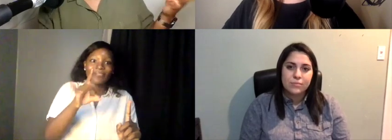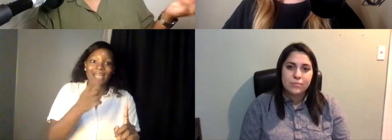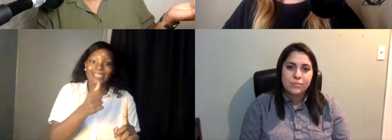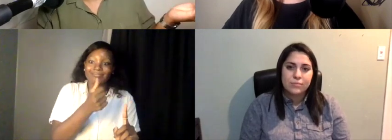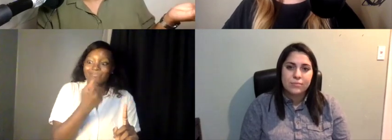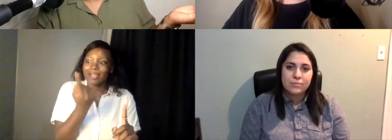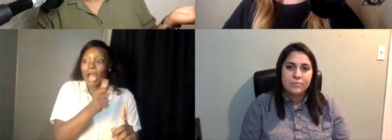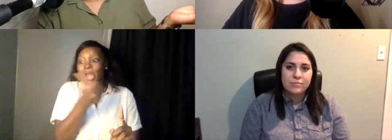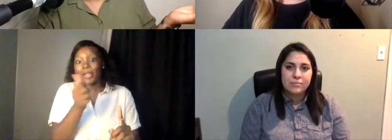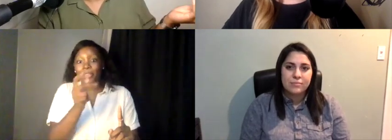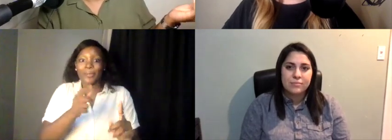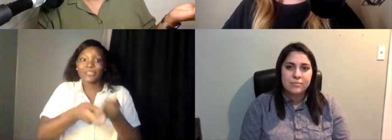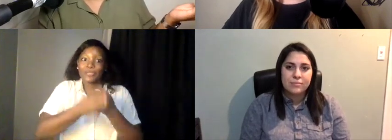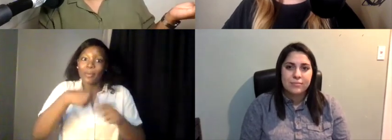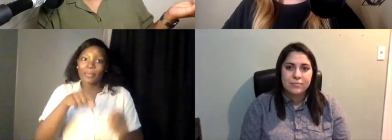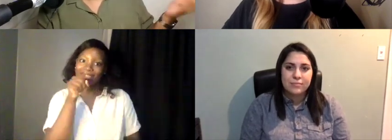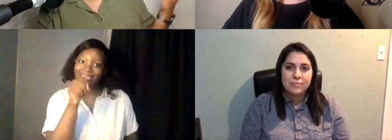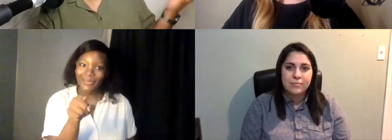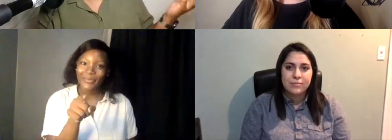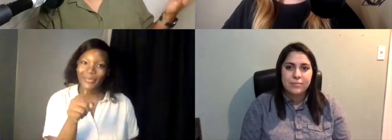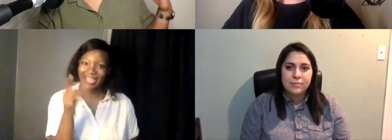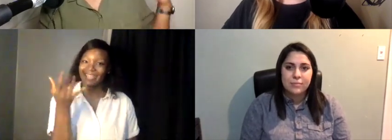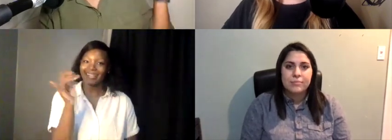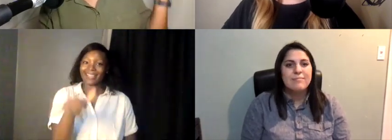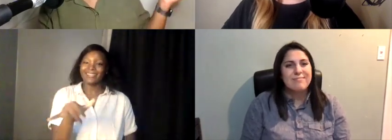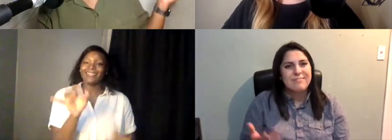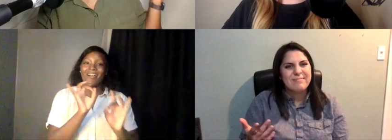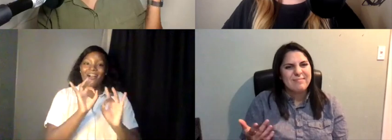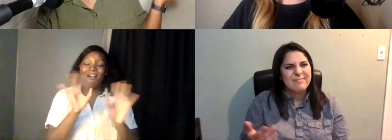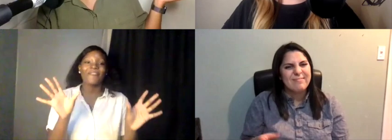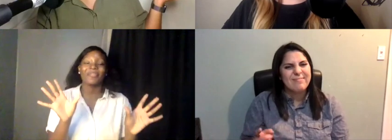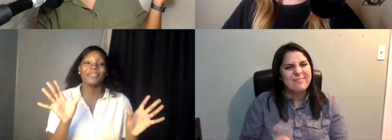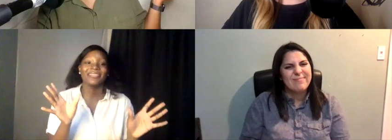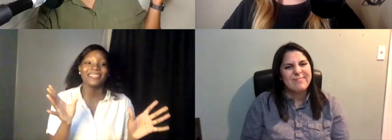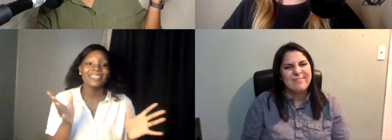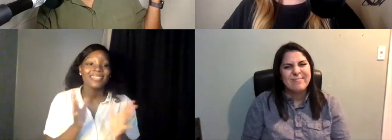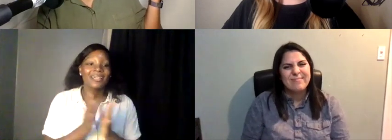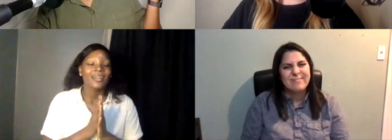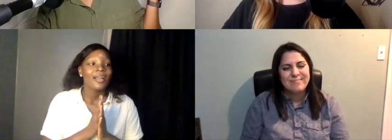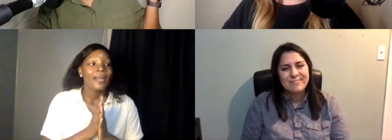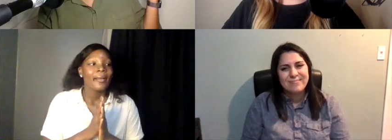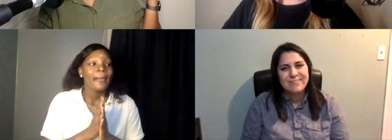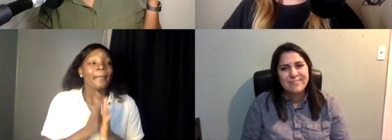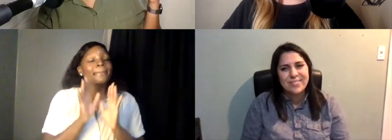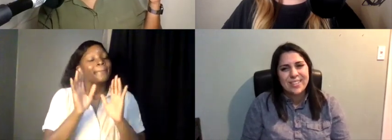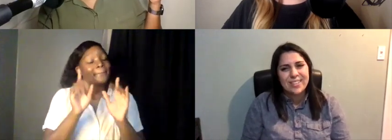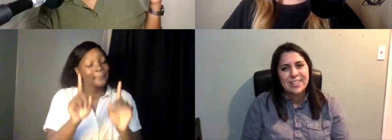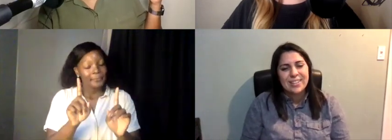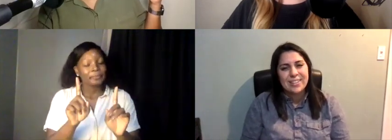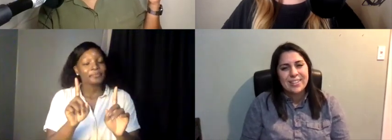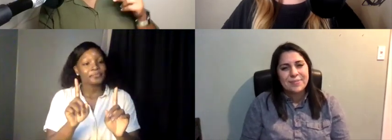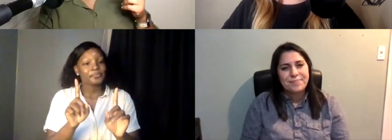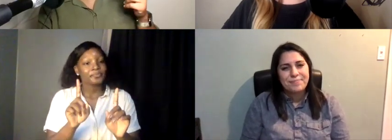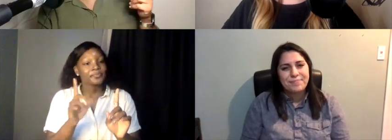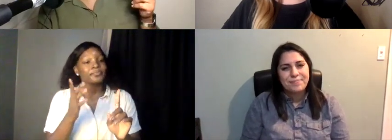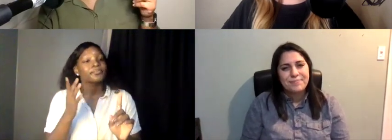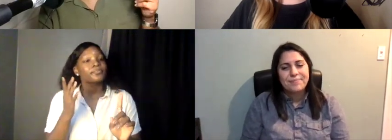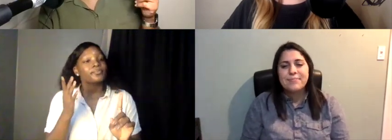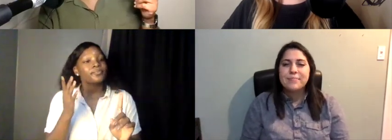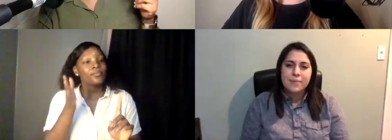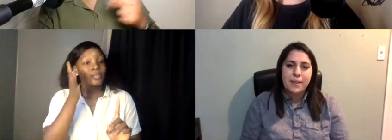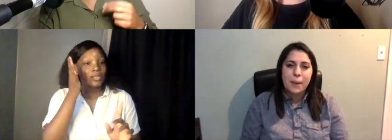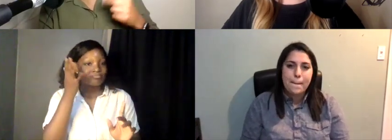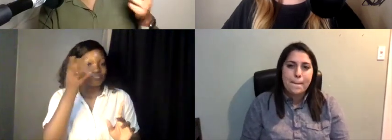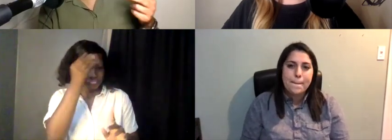that would obviously suck in pretty much any situation. Right. However, I will say that there is something to be said about realizing